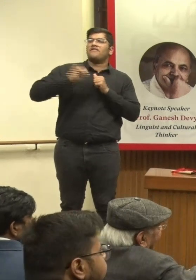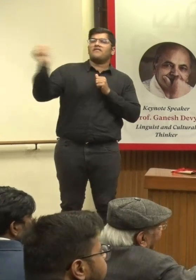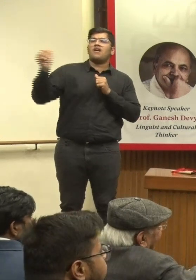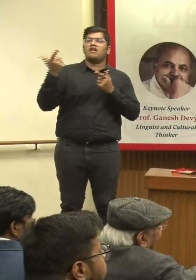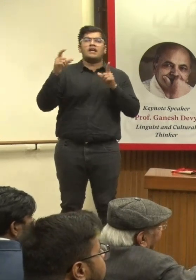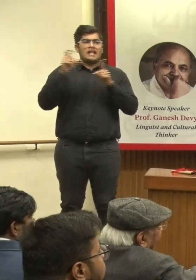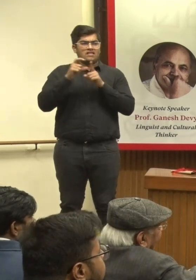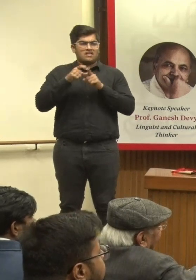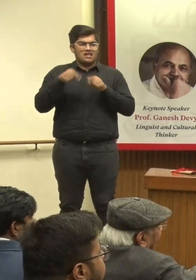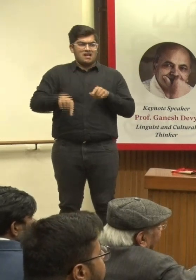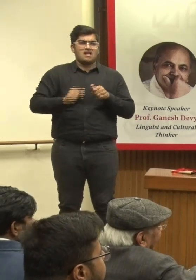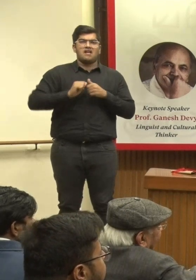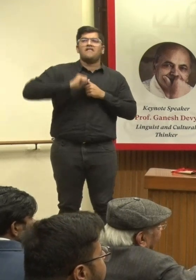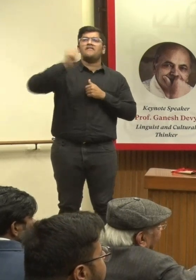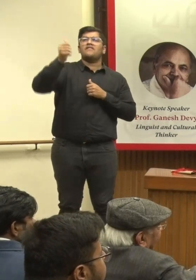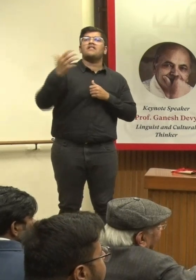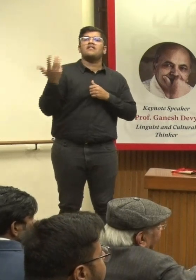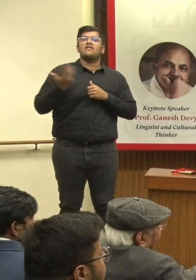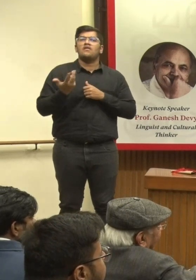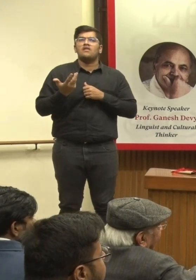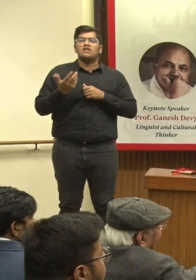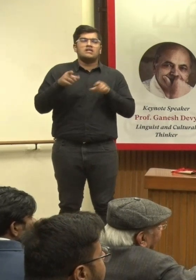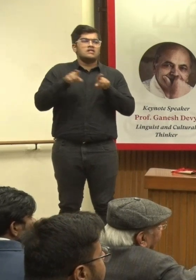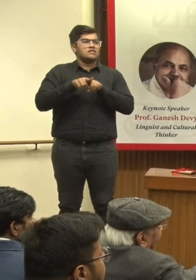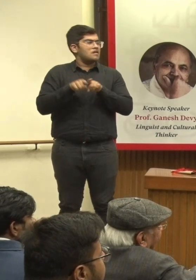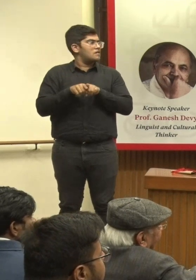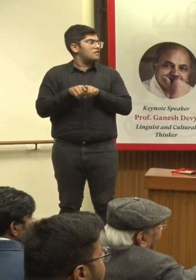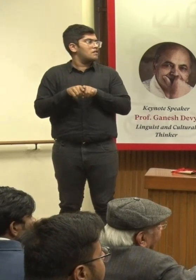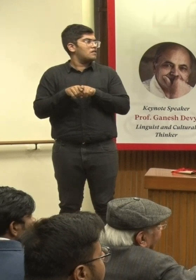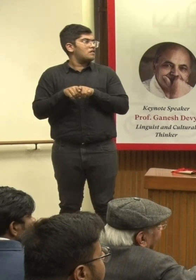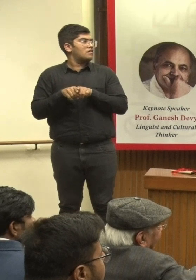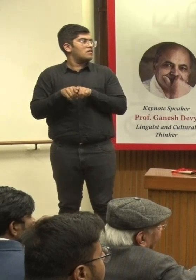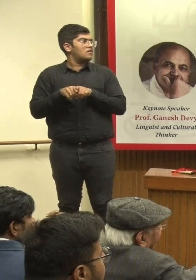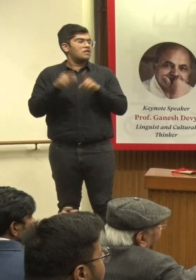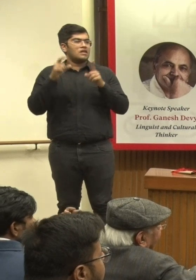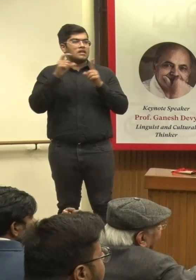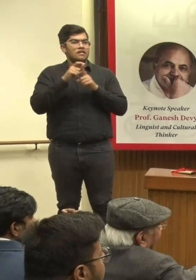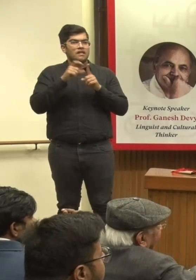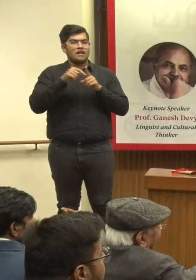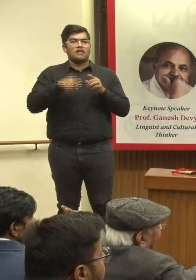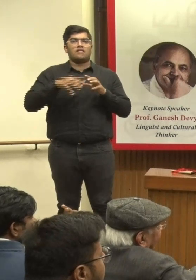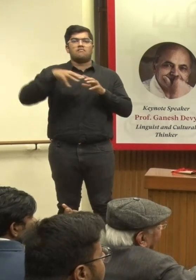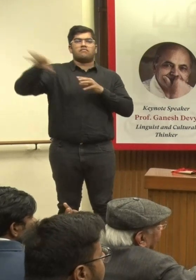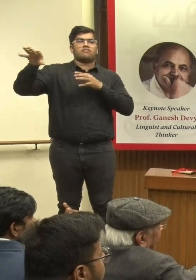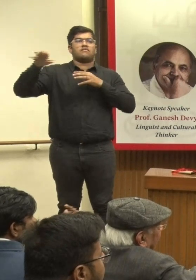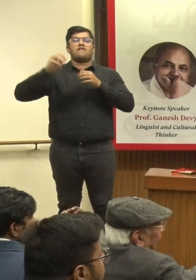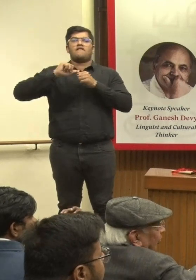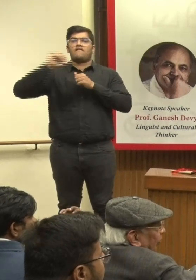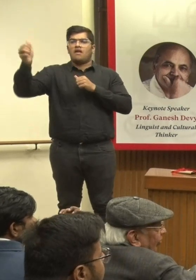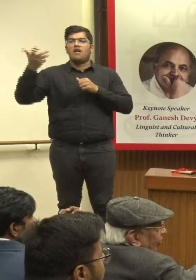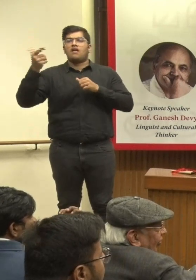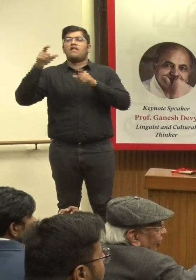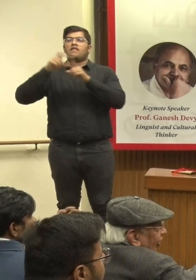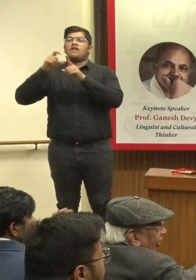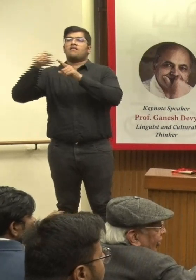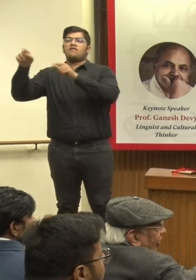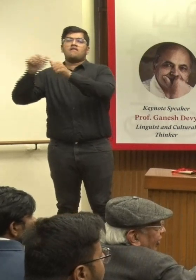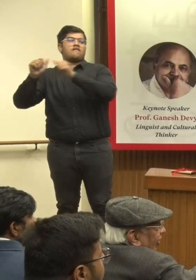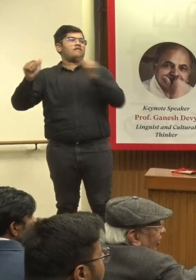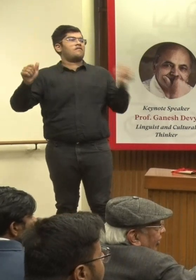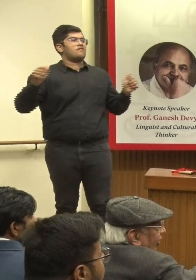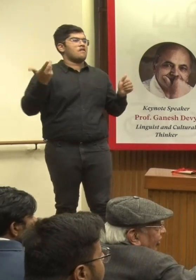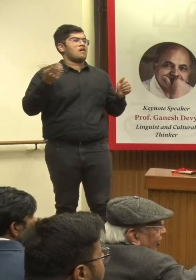Delhi is by the same standard makes Delhi remote from their place. So it is